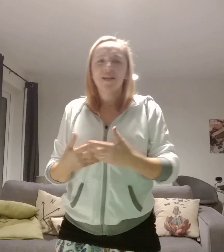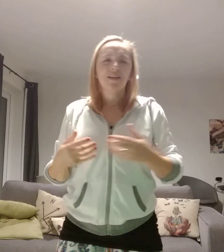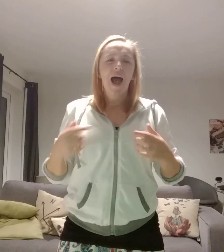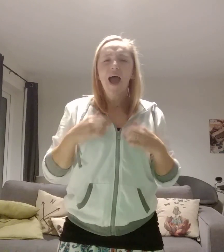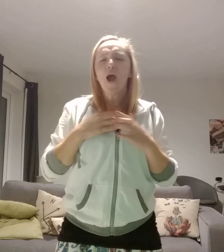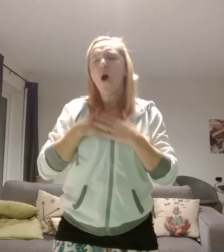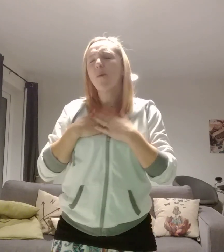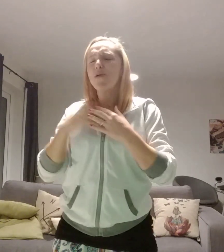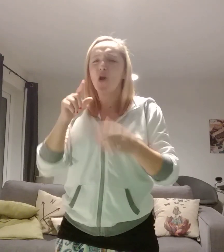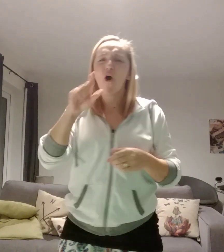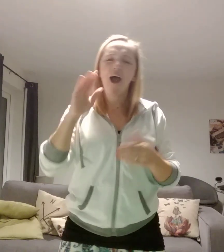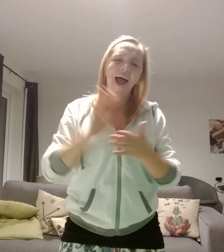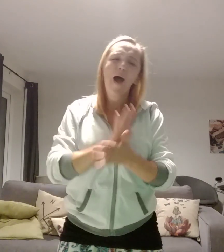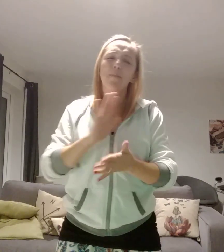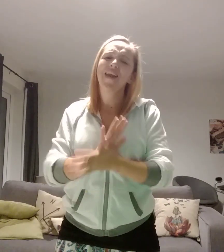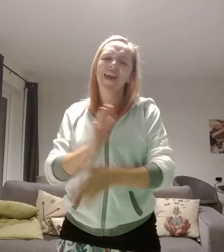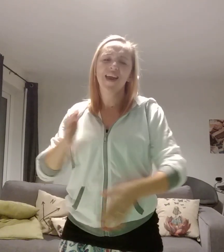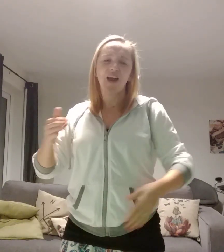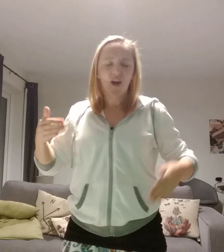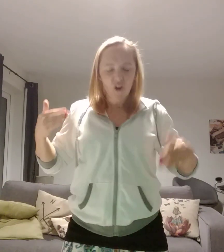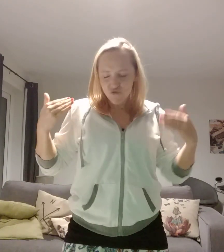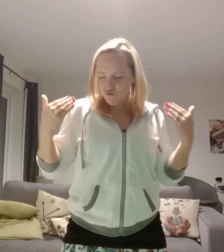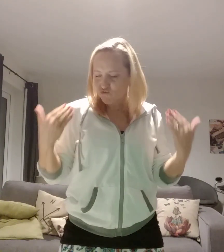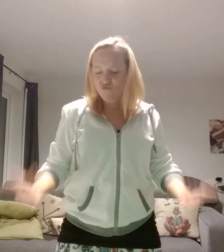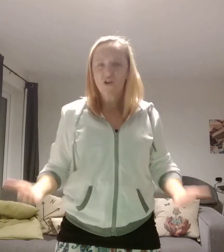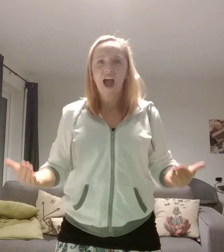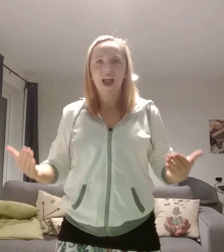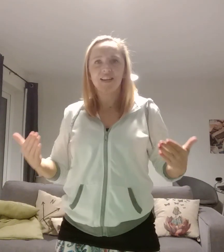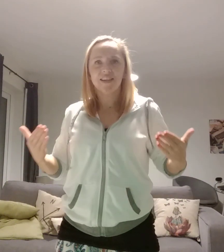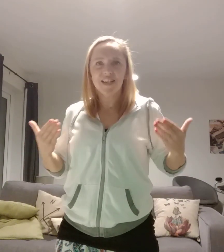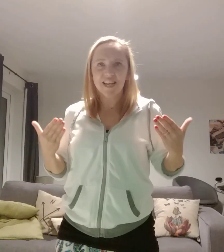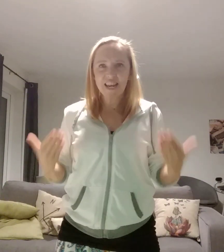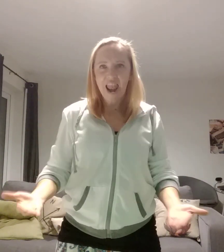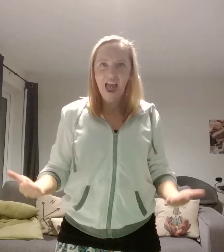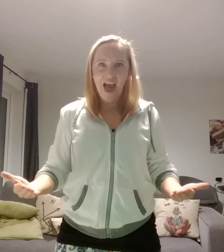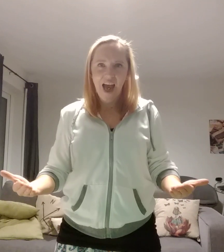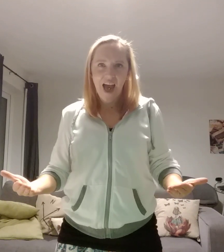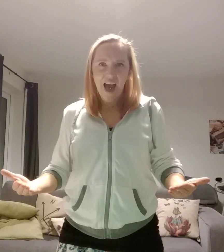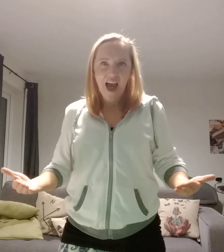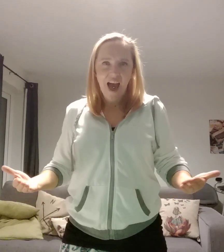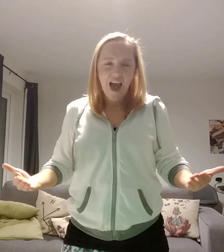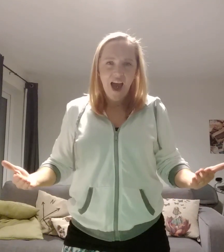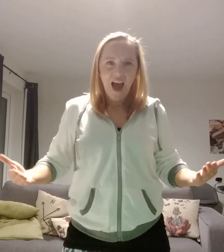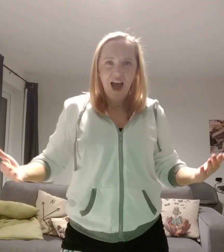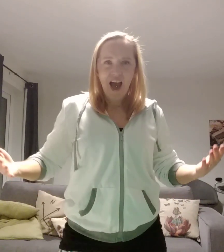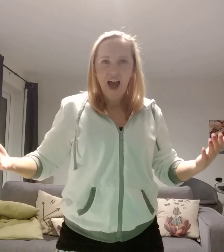how, I hope you're happy right now.